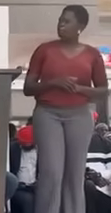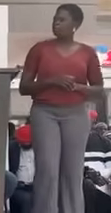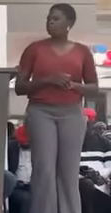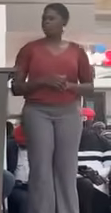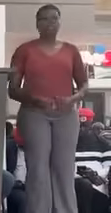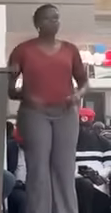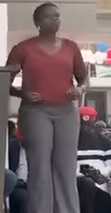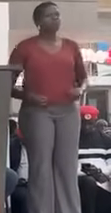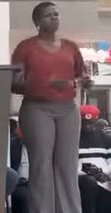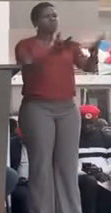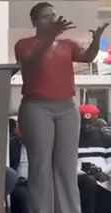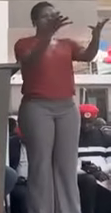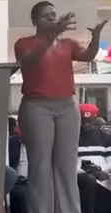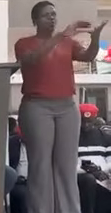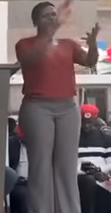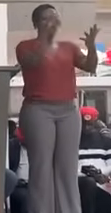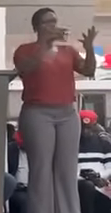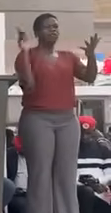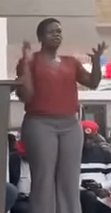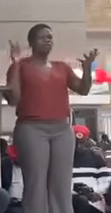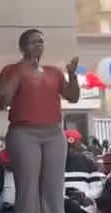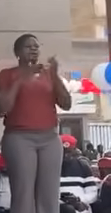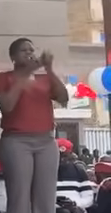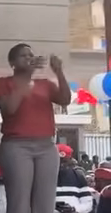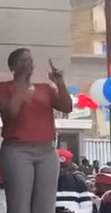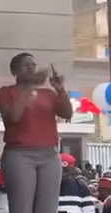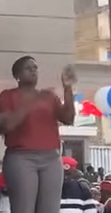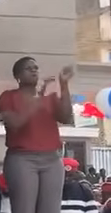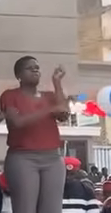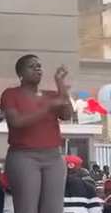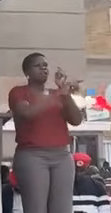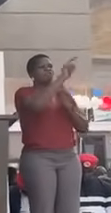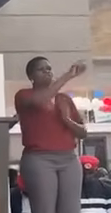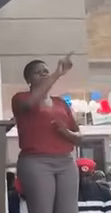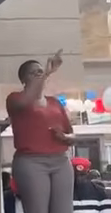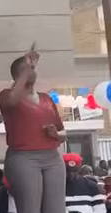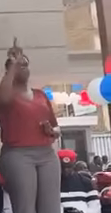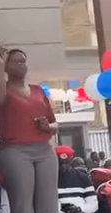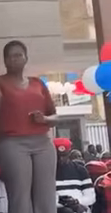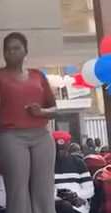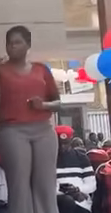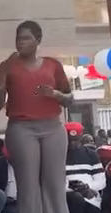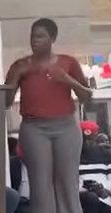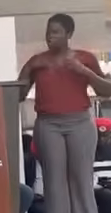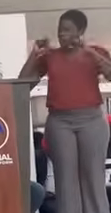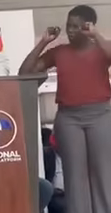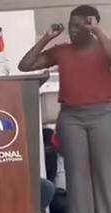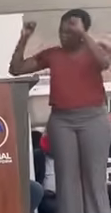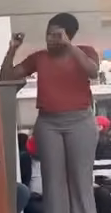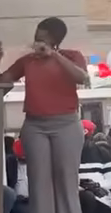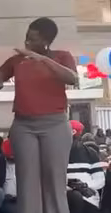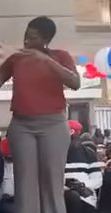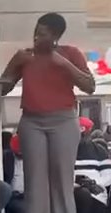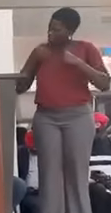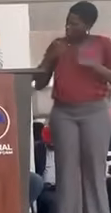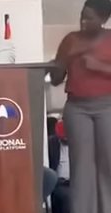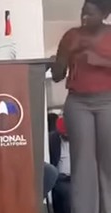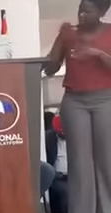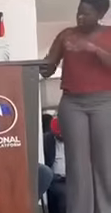To you, comrade leaders from across the country, Mr. President, allow me in a special